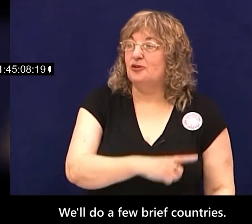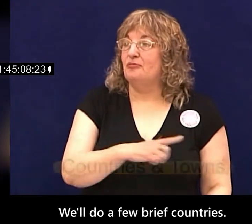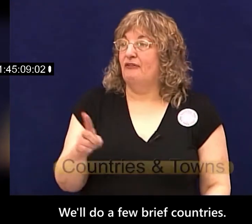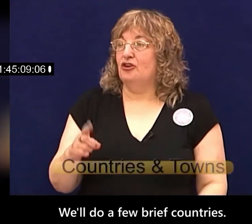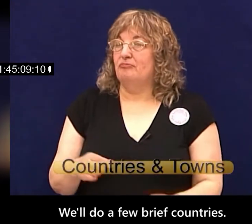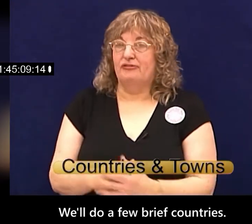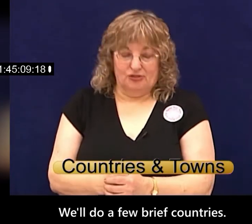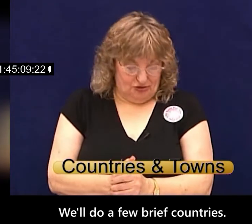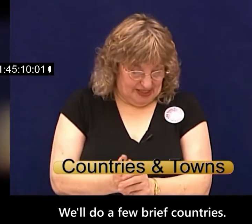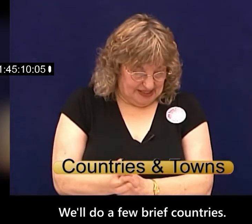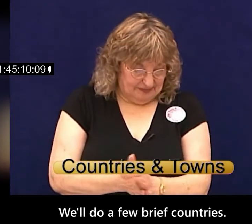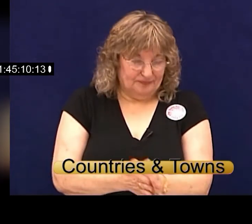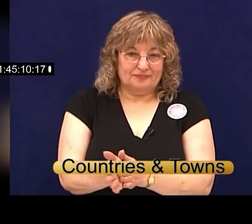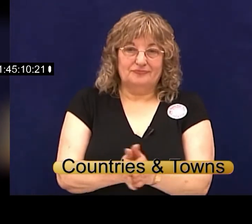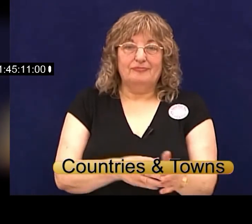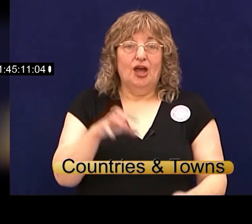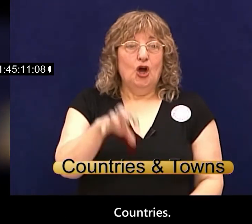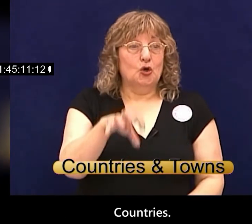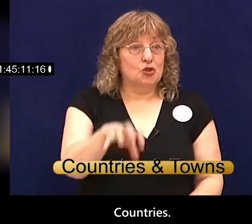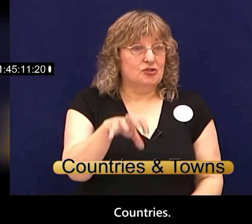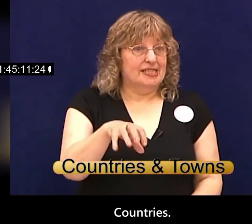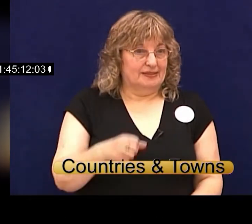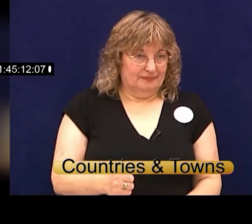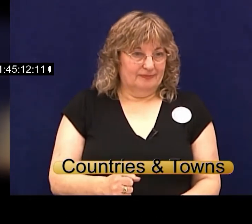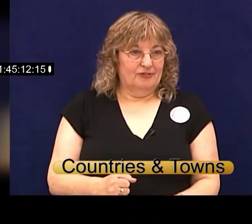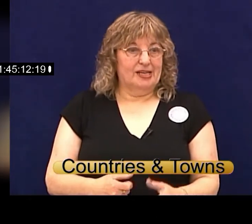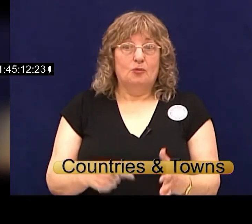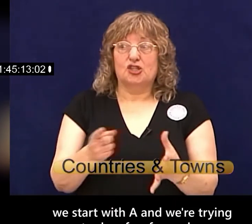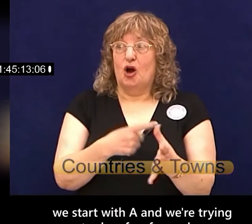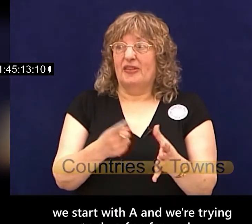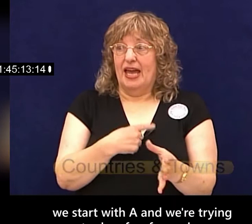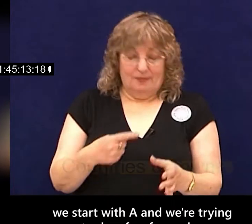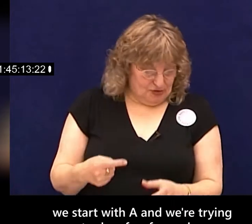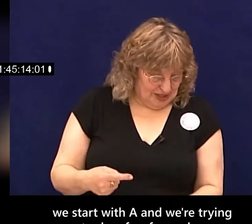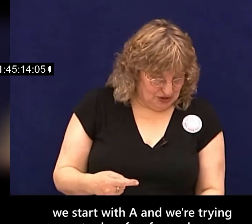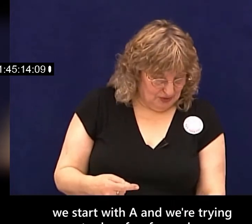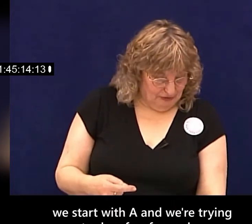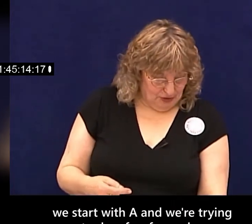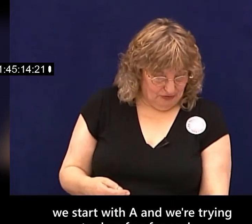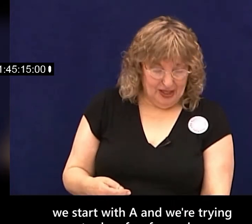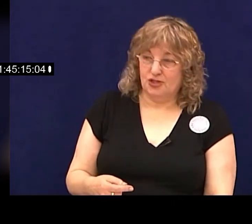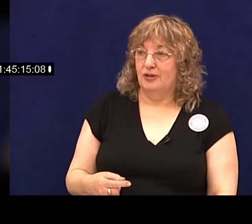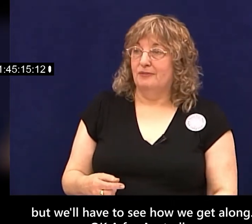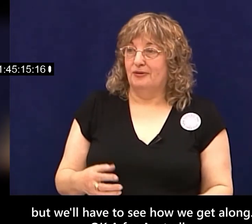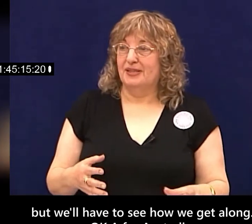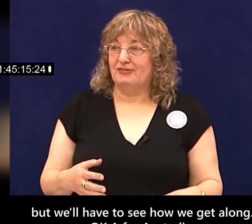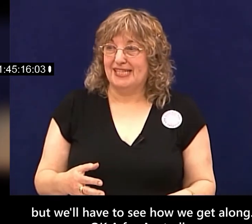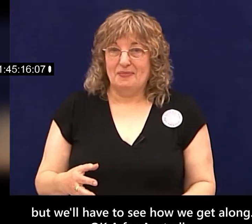a few brief countries. Countries. Right, we start with A, and we're trying to do a few for each, but we'll have to see how we get